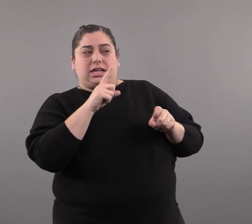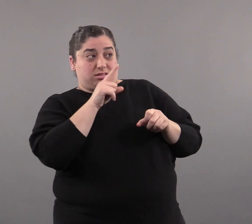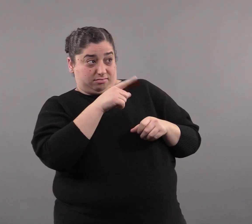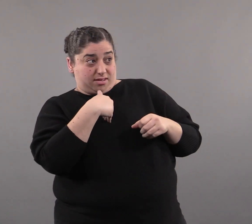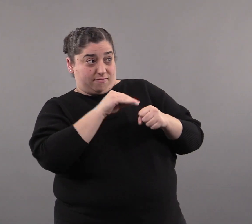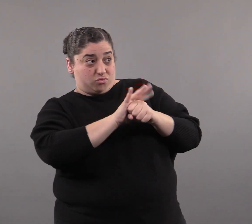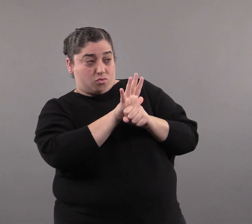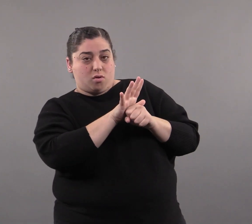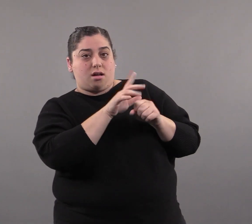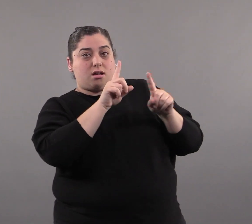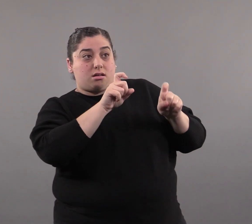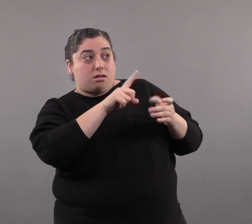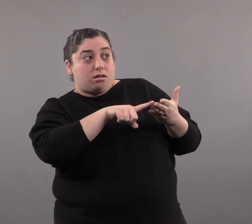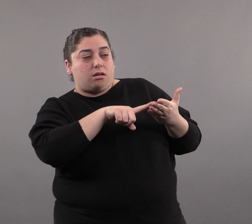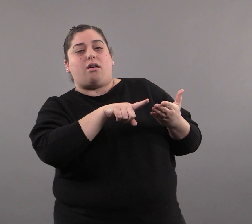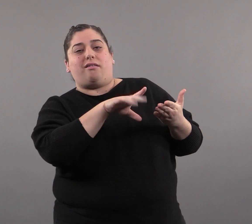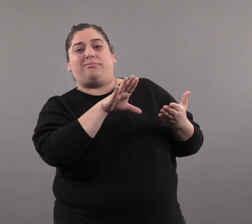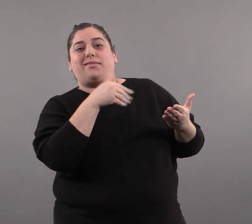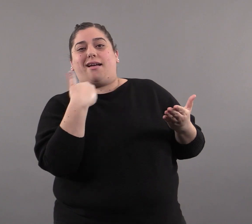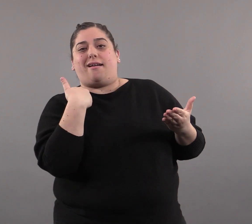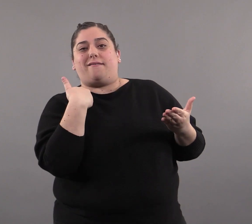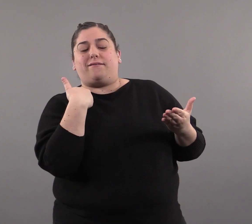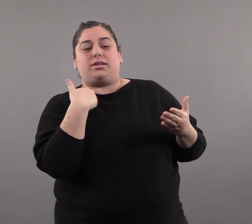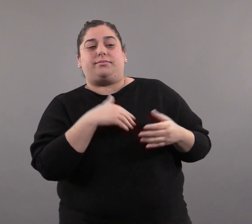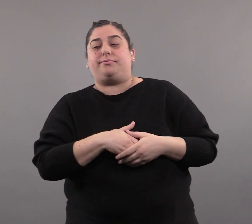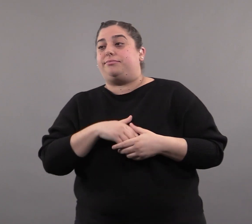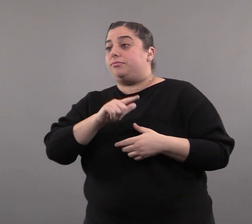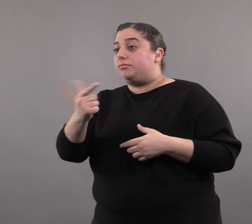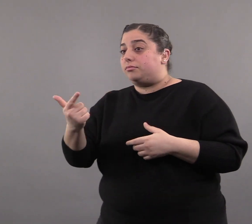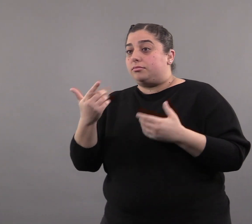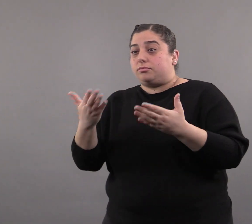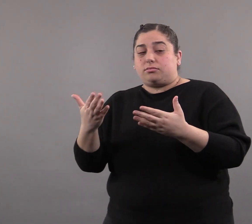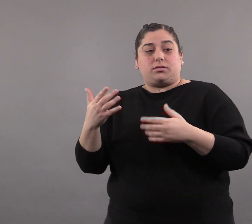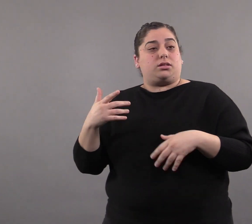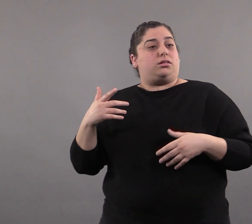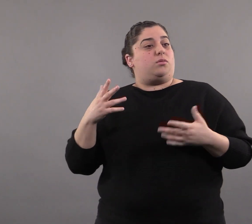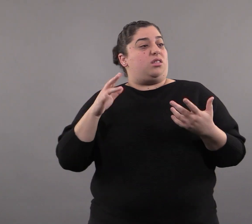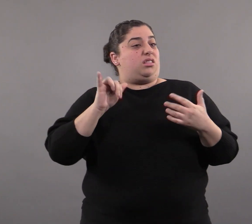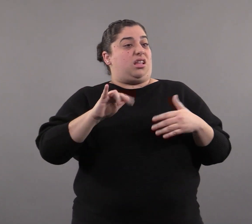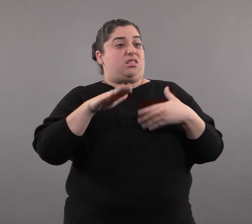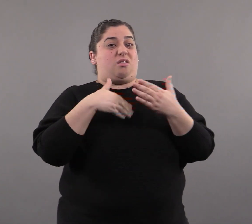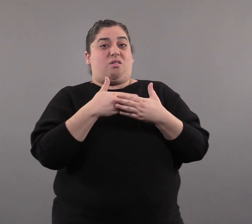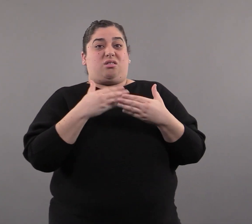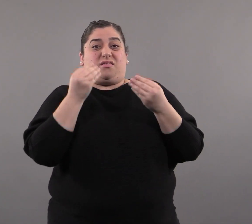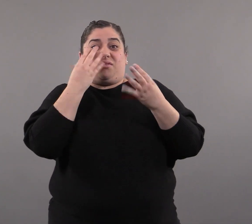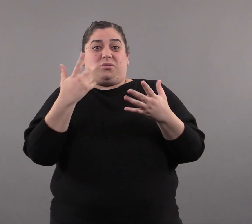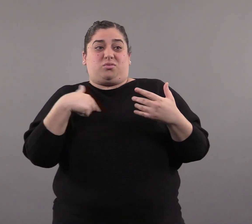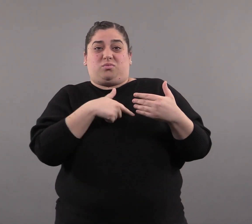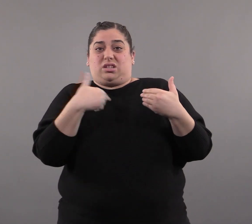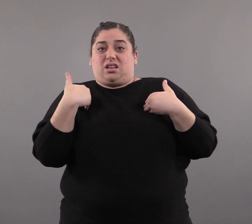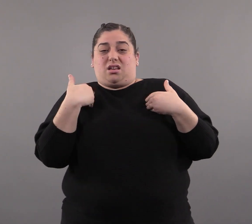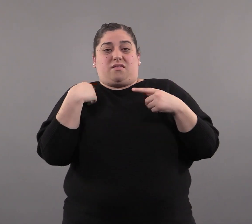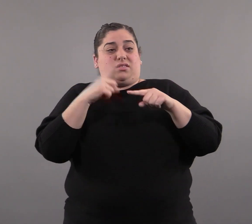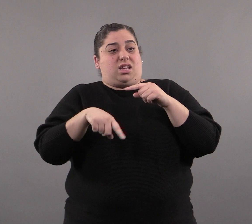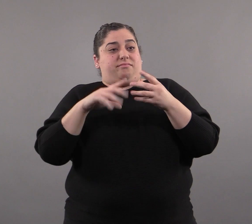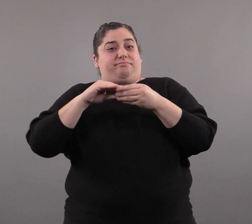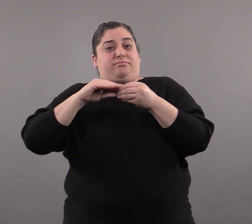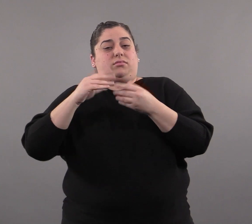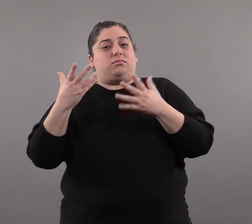Other than what Dr. Wooten said in the opening statement, that is it. And again, there is, in addition, thank you, Dr. McDonald, to the symptoms that were mentioned,